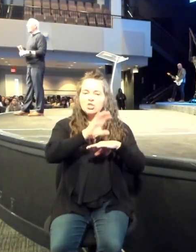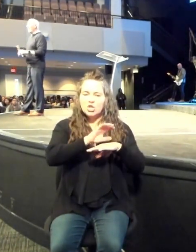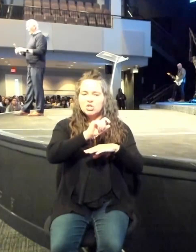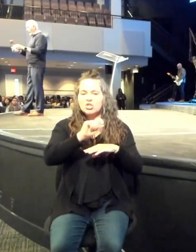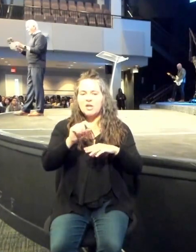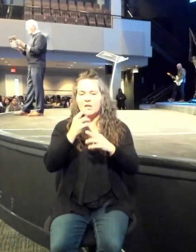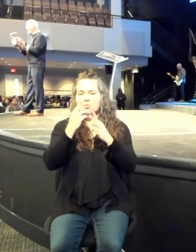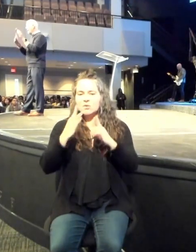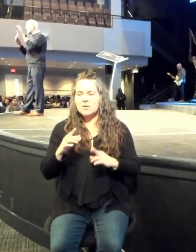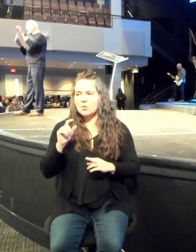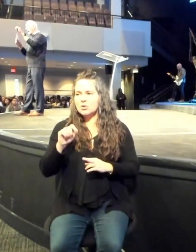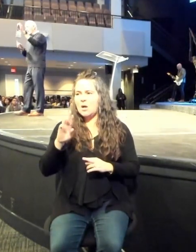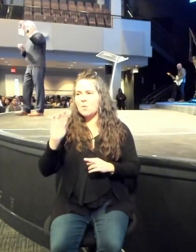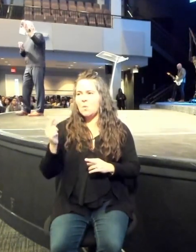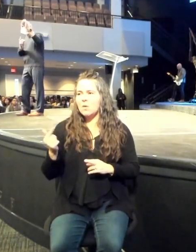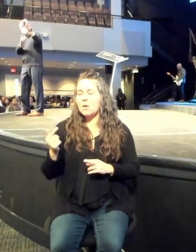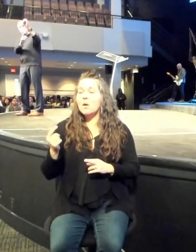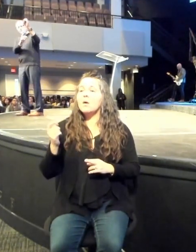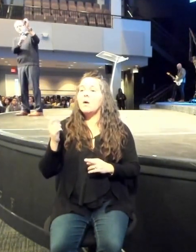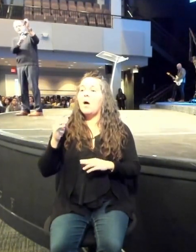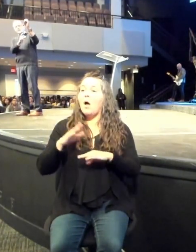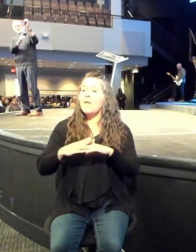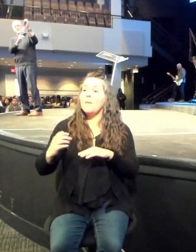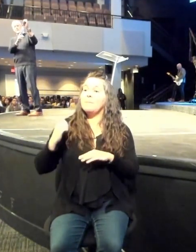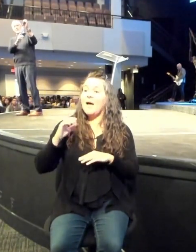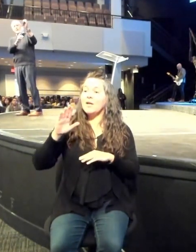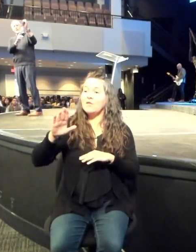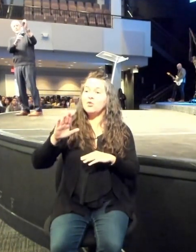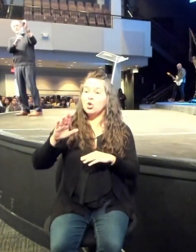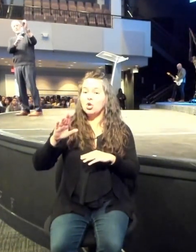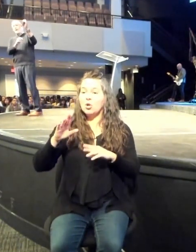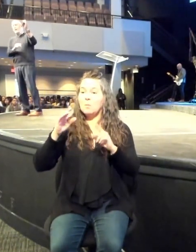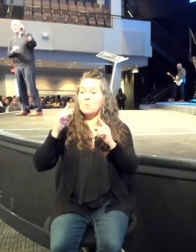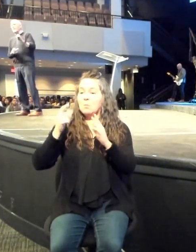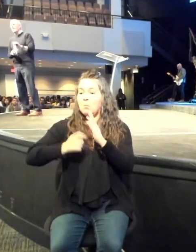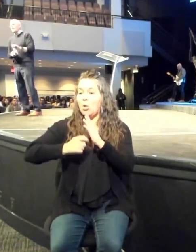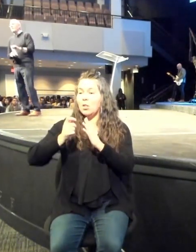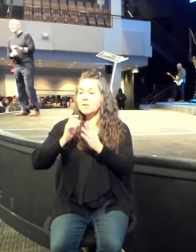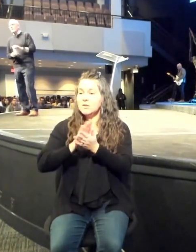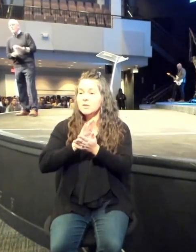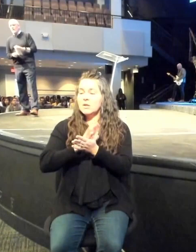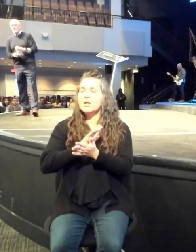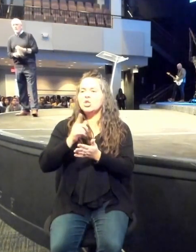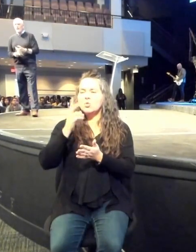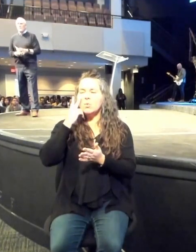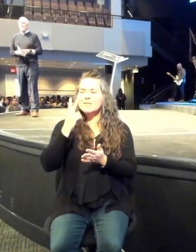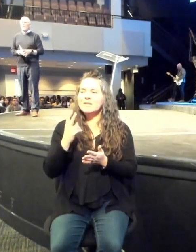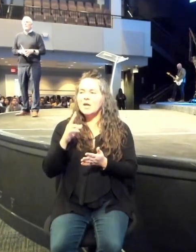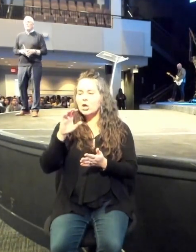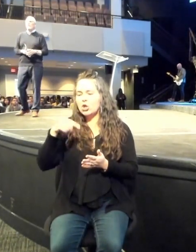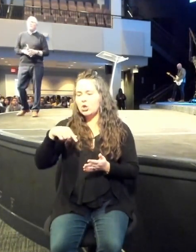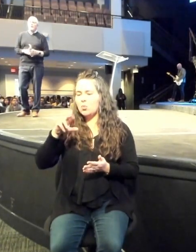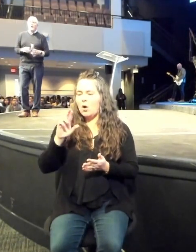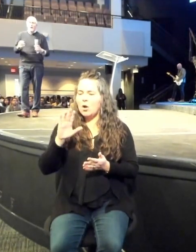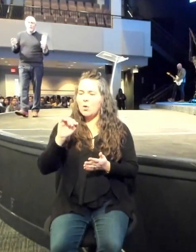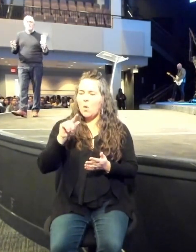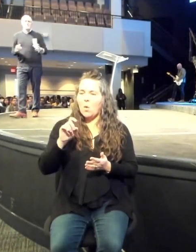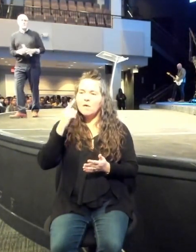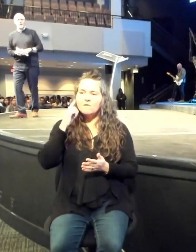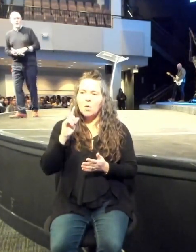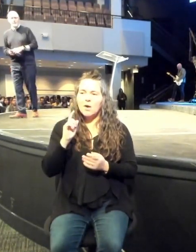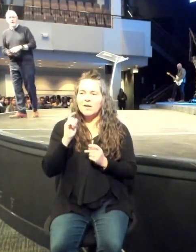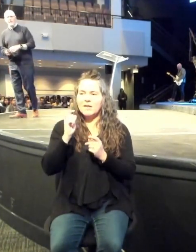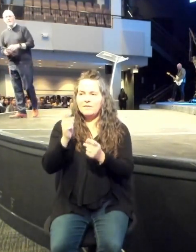church-redeemer.org/give, or right on the back side of your bulletin, you'll see also a little QR code at the bottom for giving as well. If you'd like to be a part of it, your giving helps